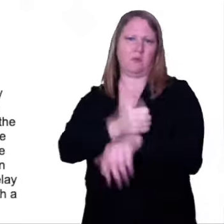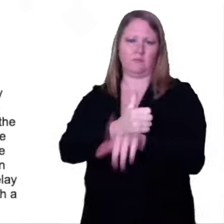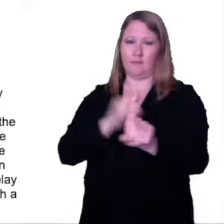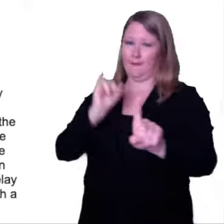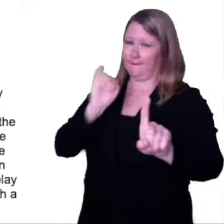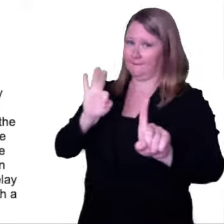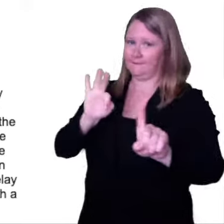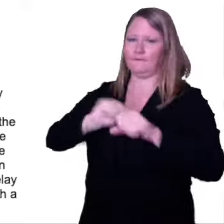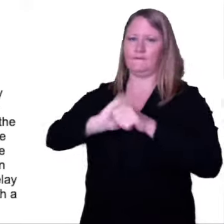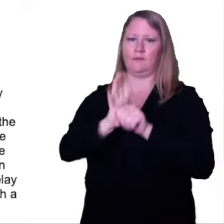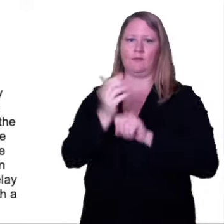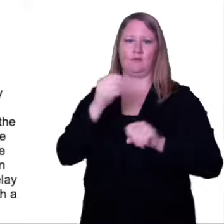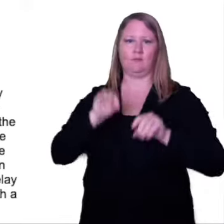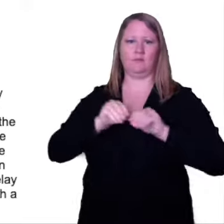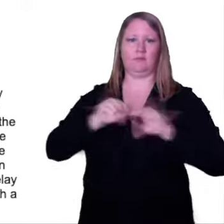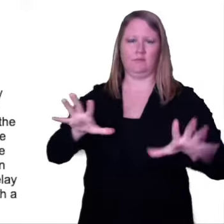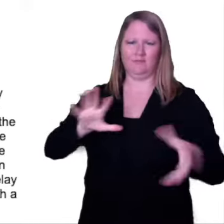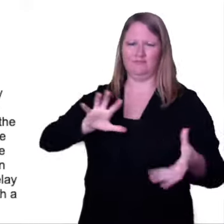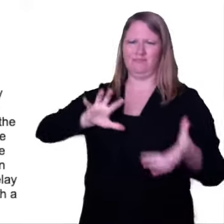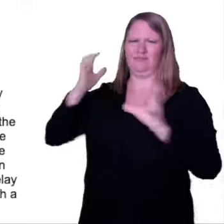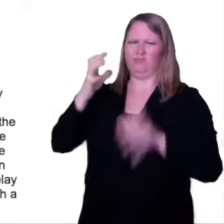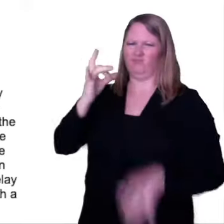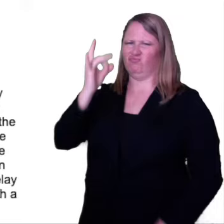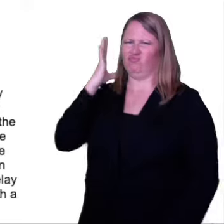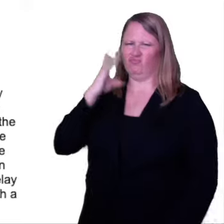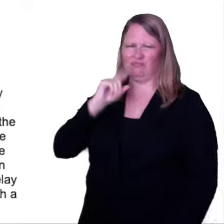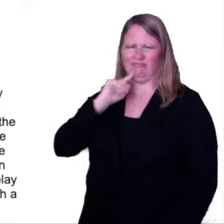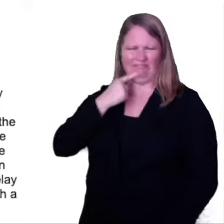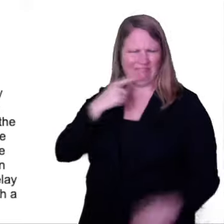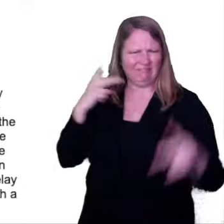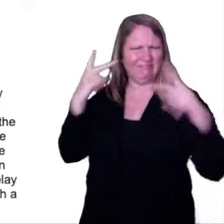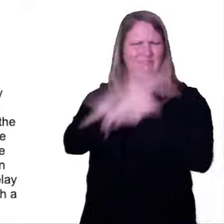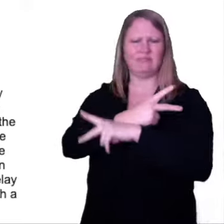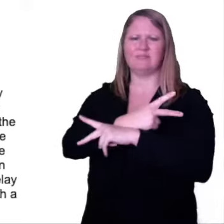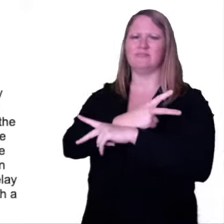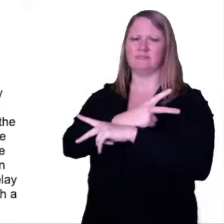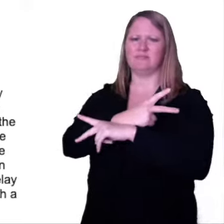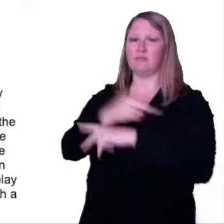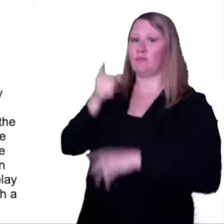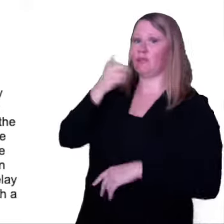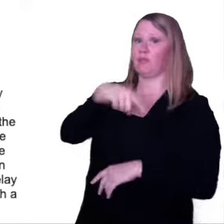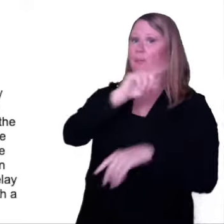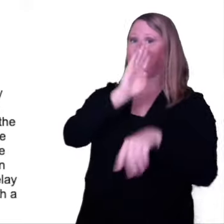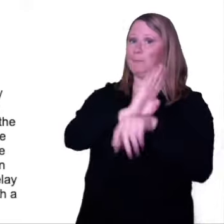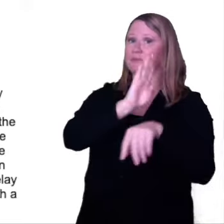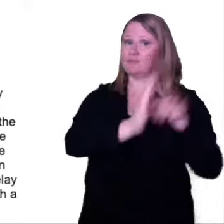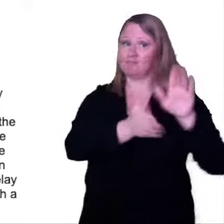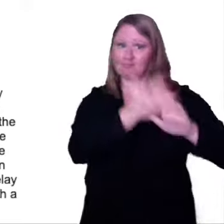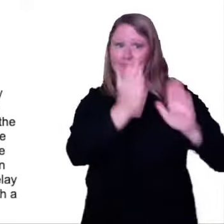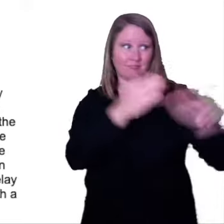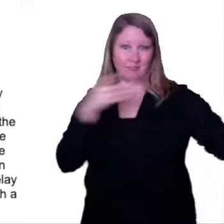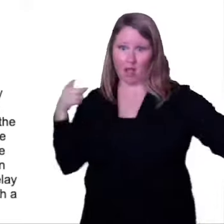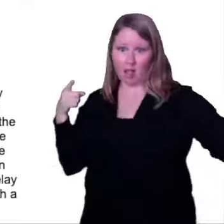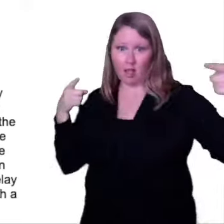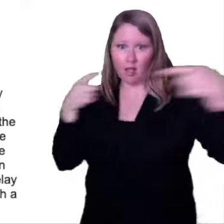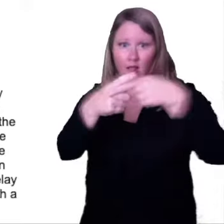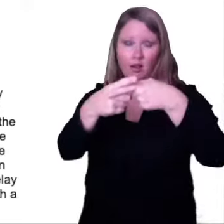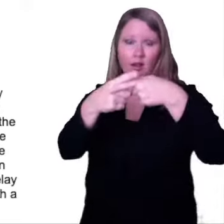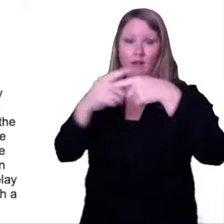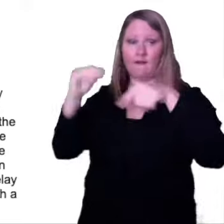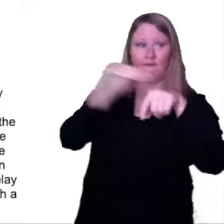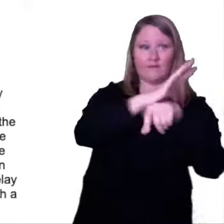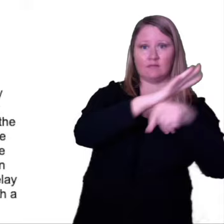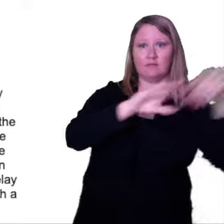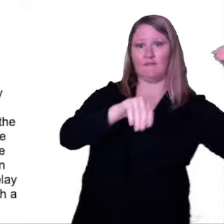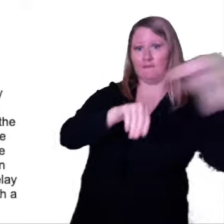418.016a, the governor may suspend the provisions of any regulatory statute prescribing the procedures for conduct